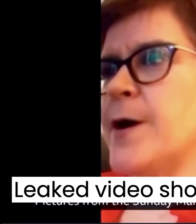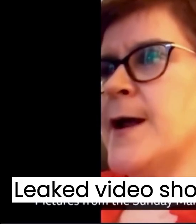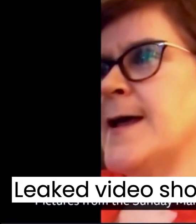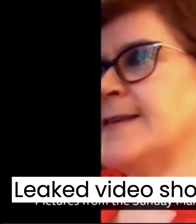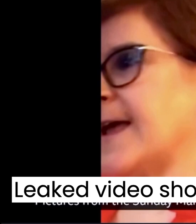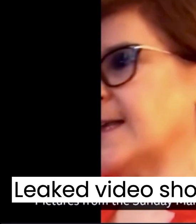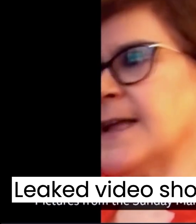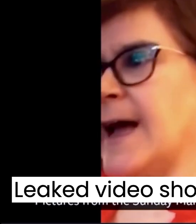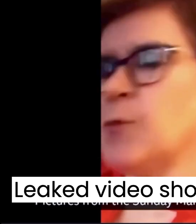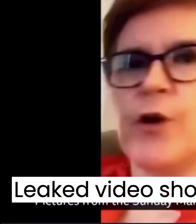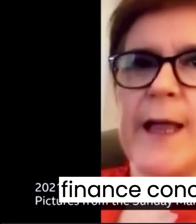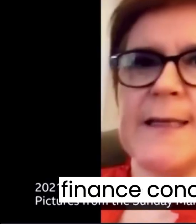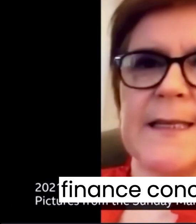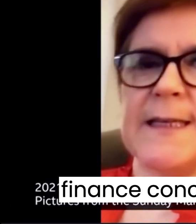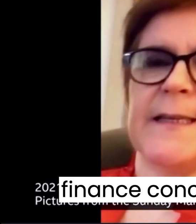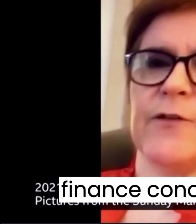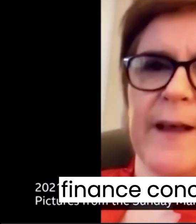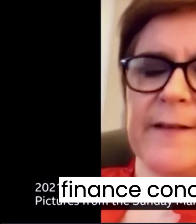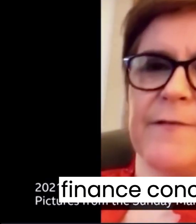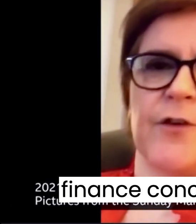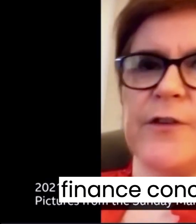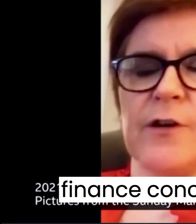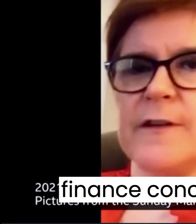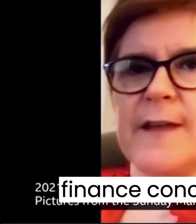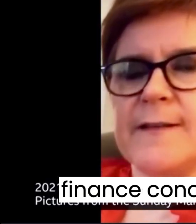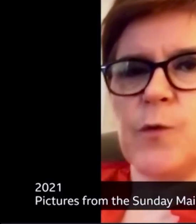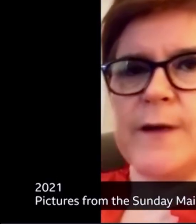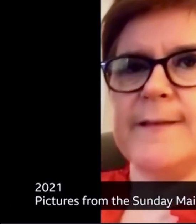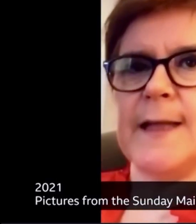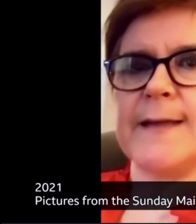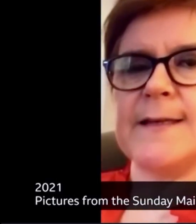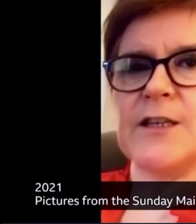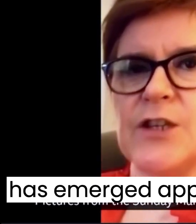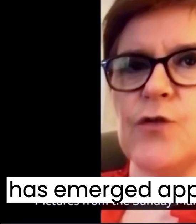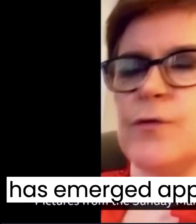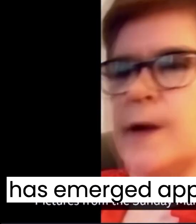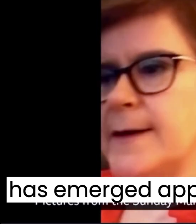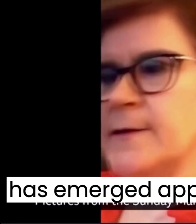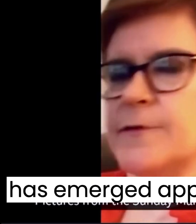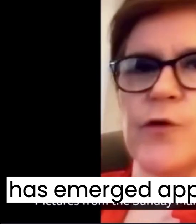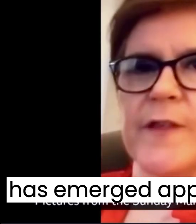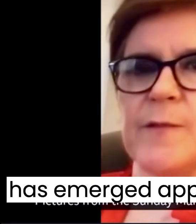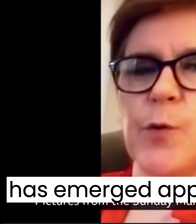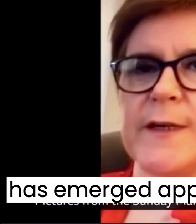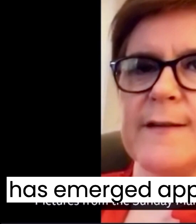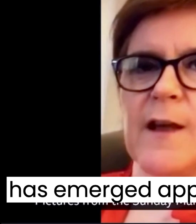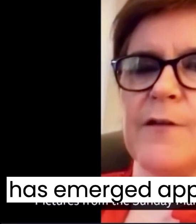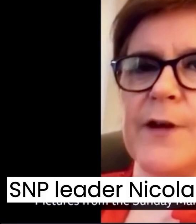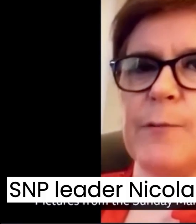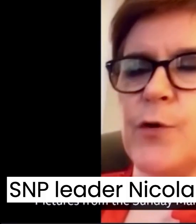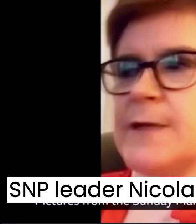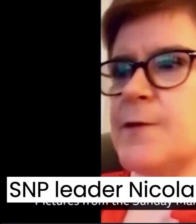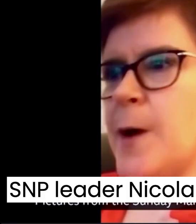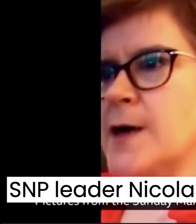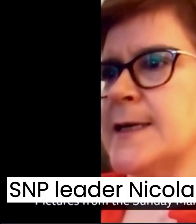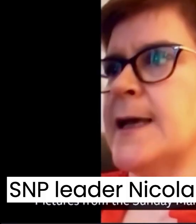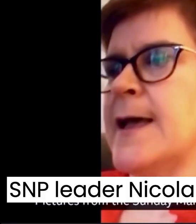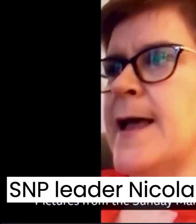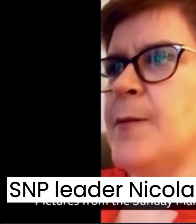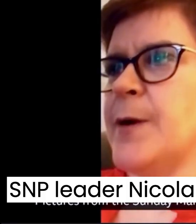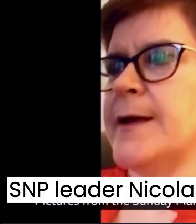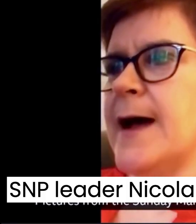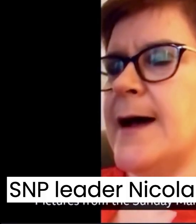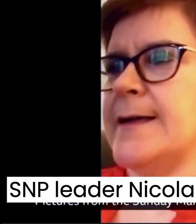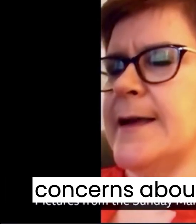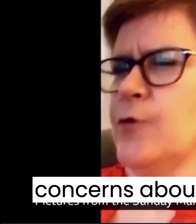Leaked video shows Sturgeon dismiss finance concern. A leaked video has emerged apparently showing former SNP leader Nicola